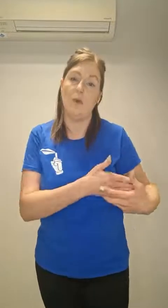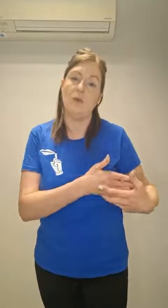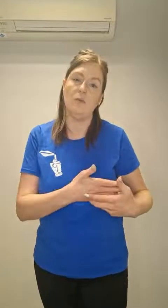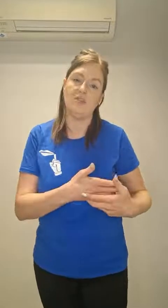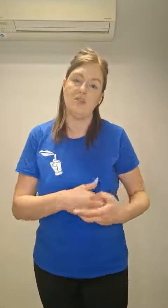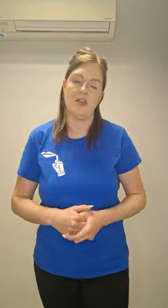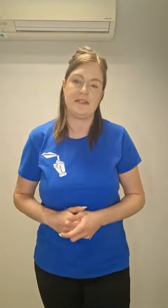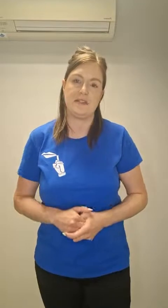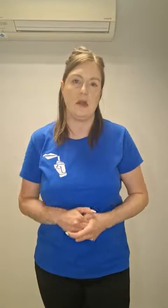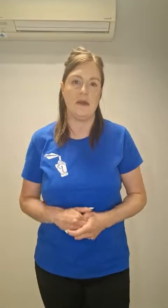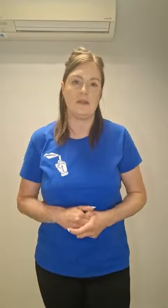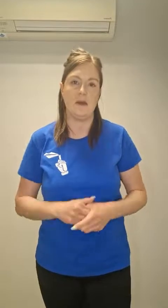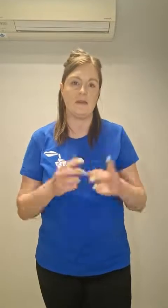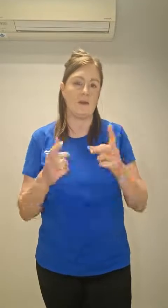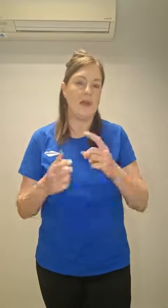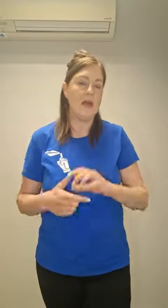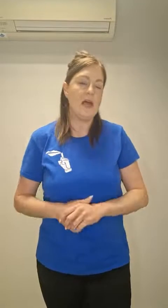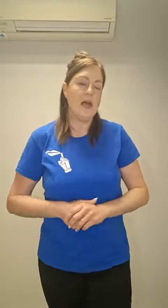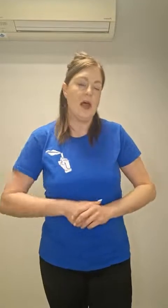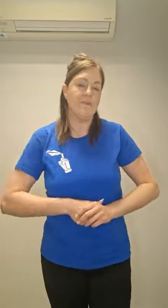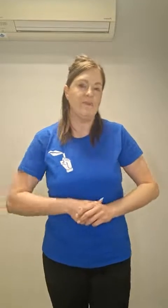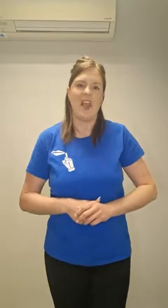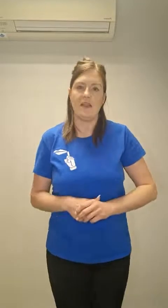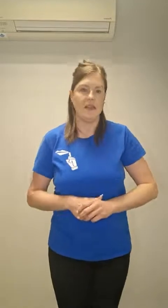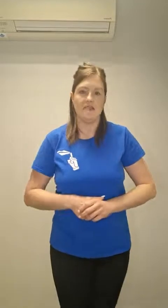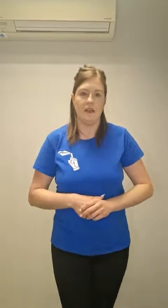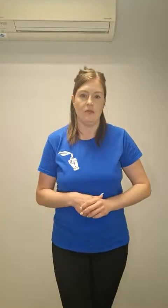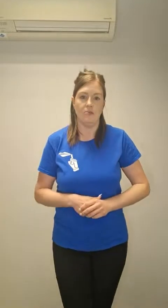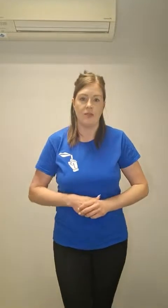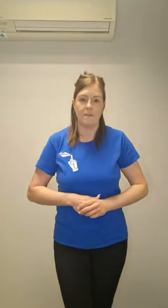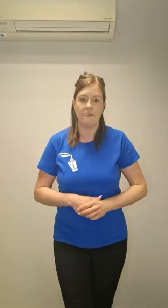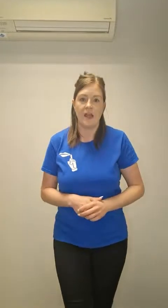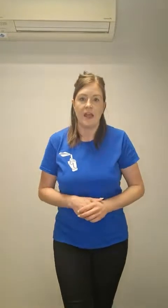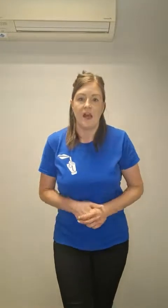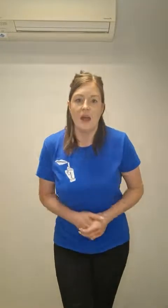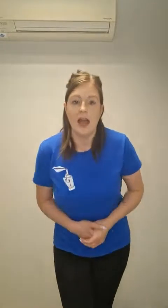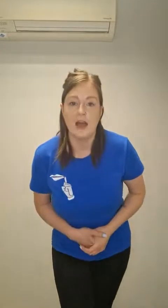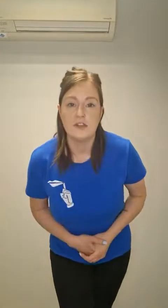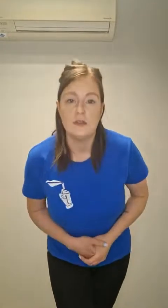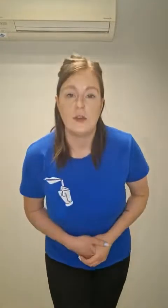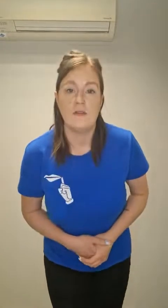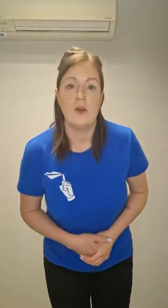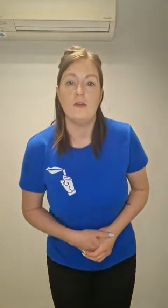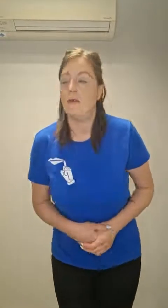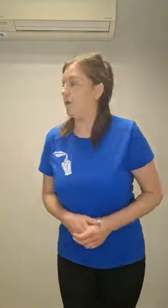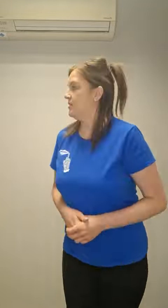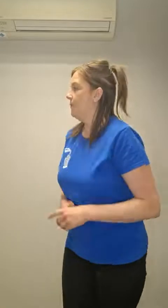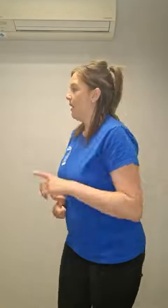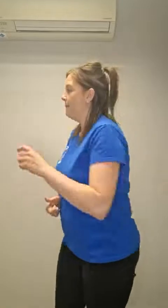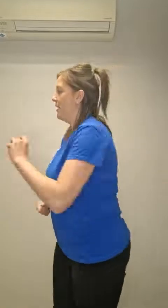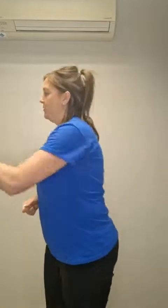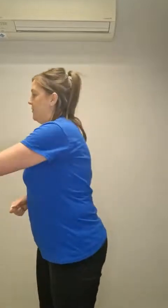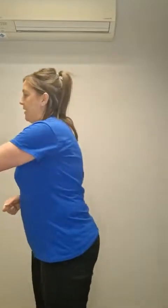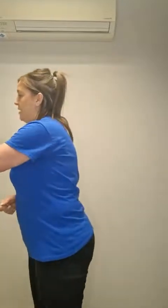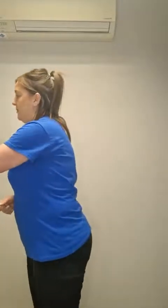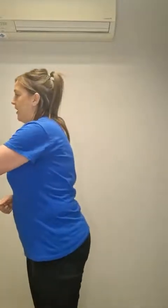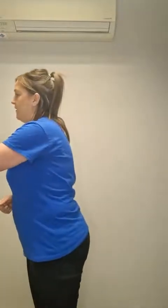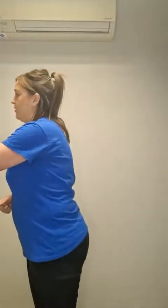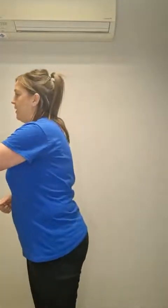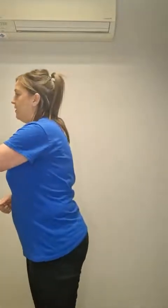would suggest to sign it as well. So yeah, that's another option. How do you sign row your boat? Right, bear with me. I'm going to have a quick look, and then I'm